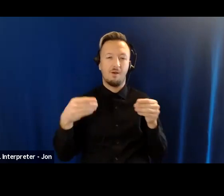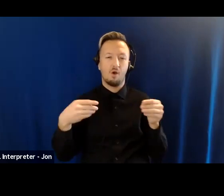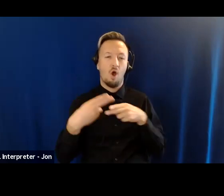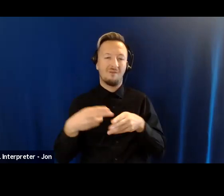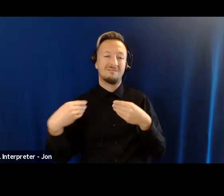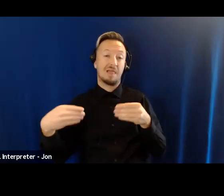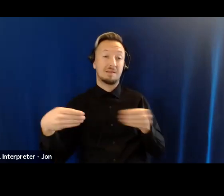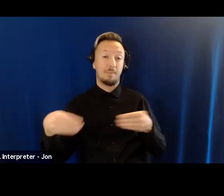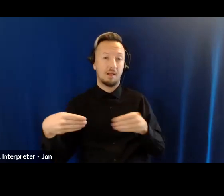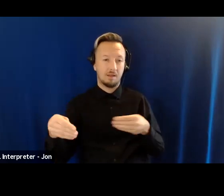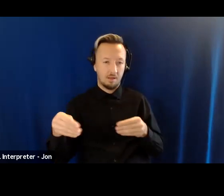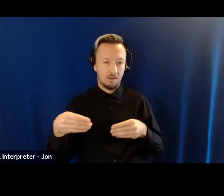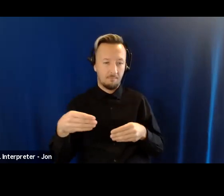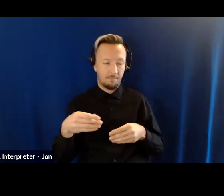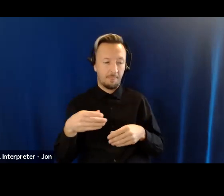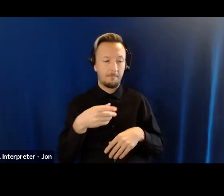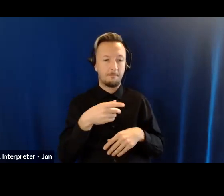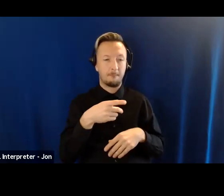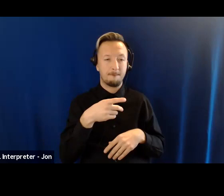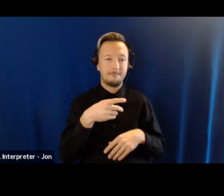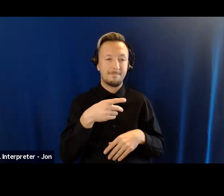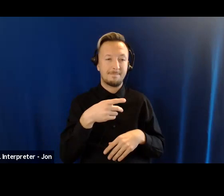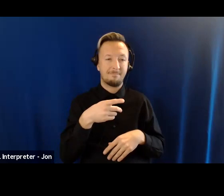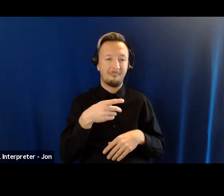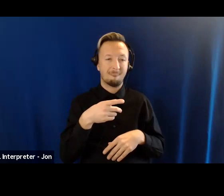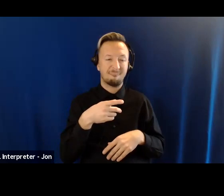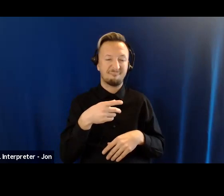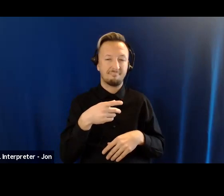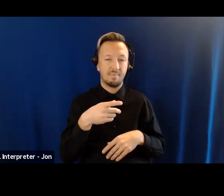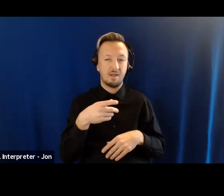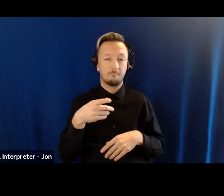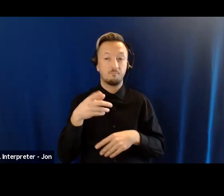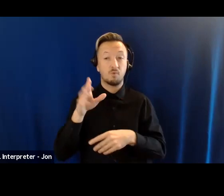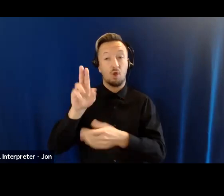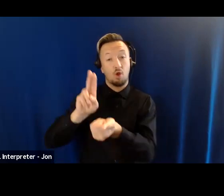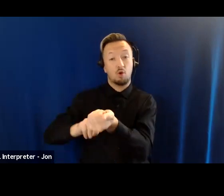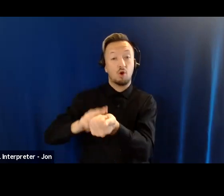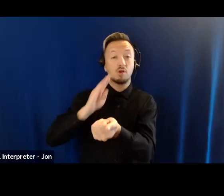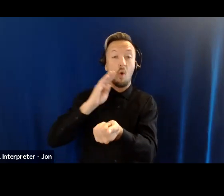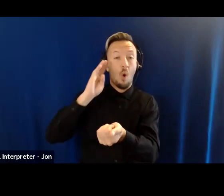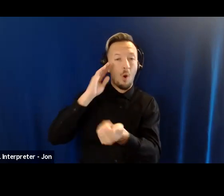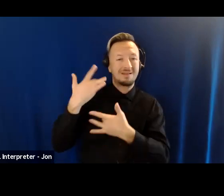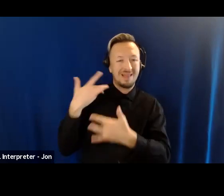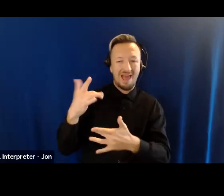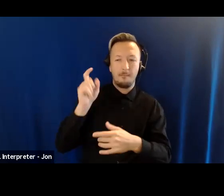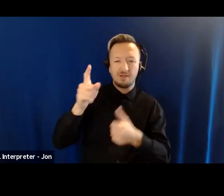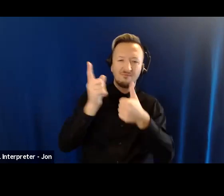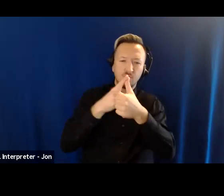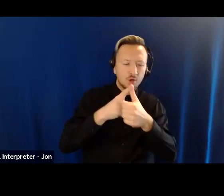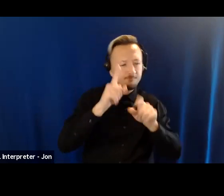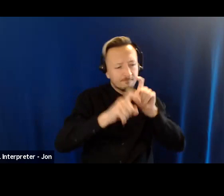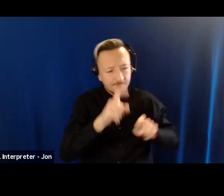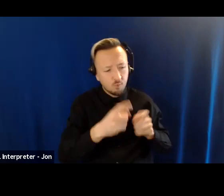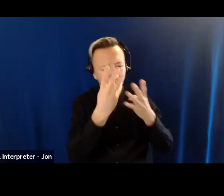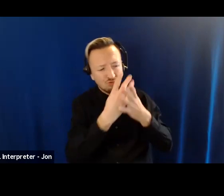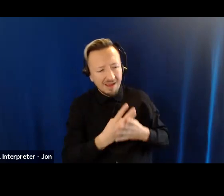waiving the pre-admission screening and resident review processes. So you